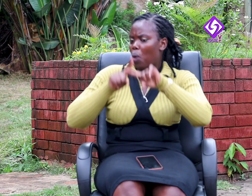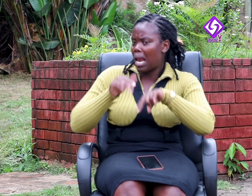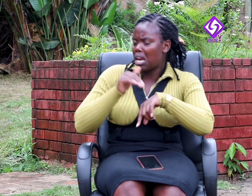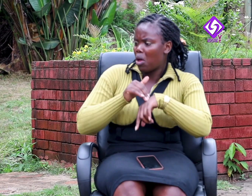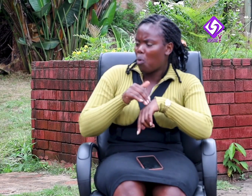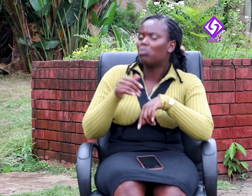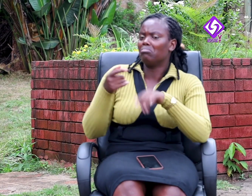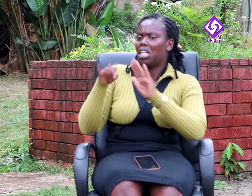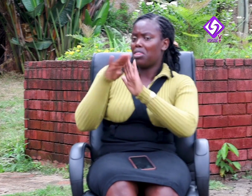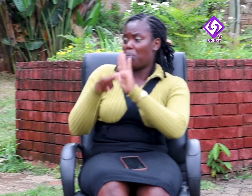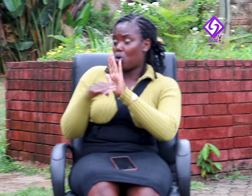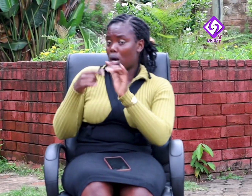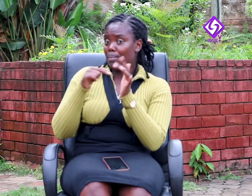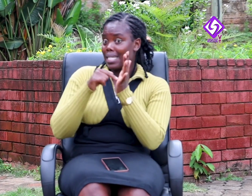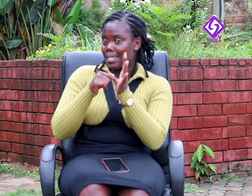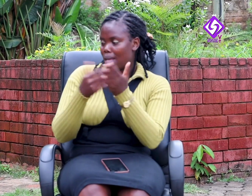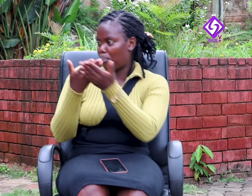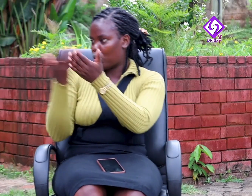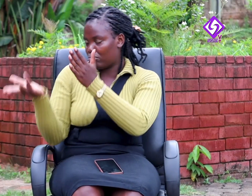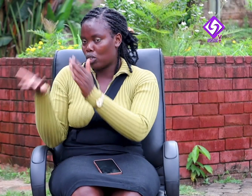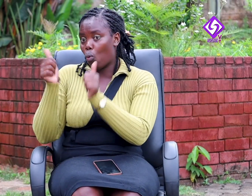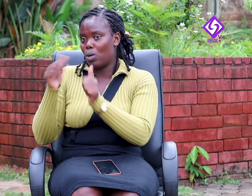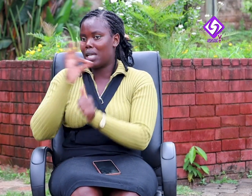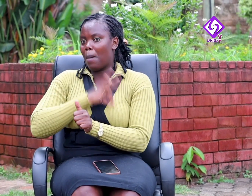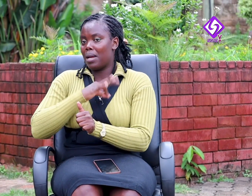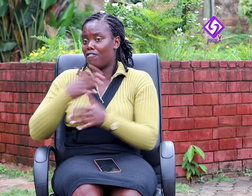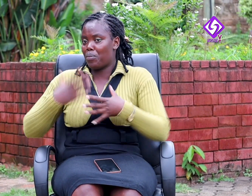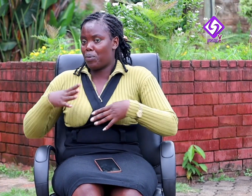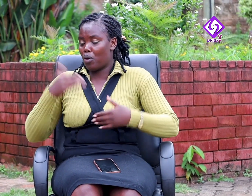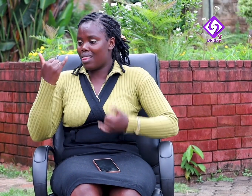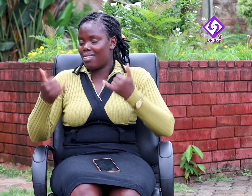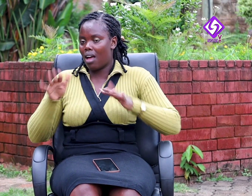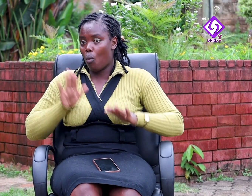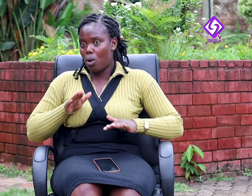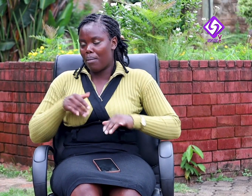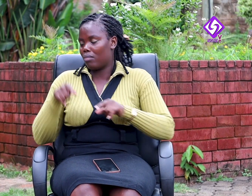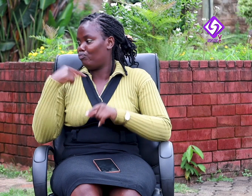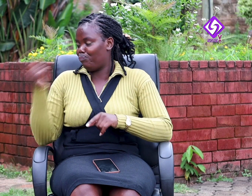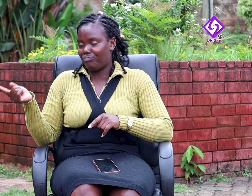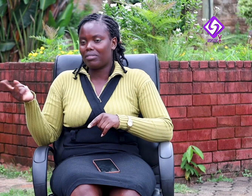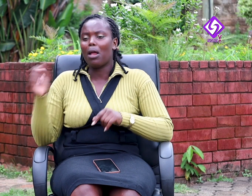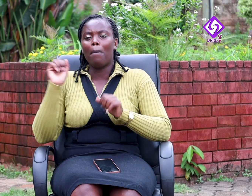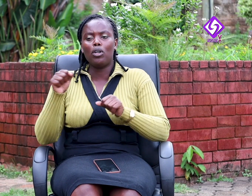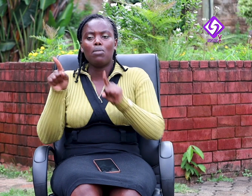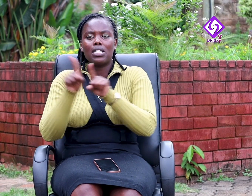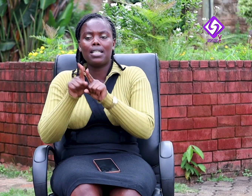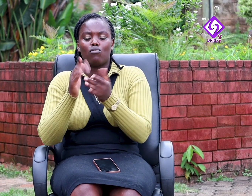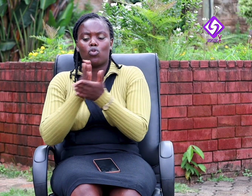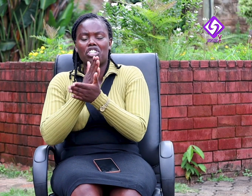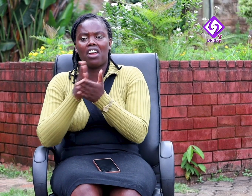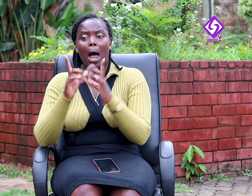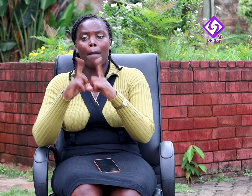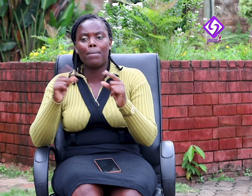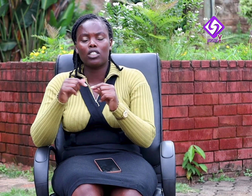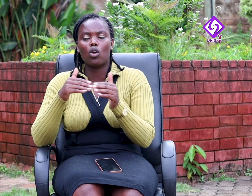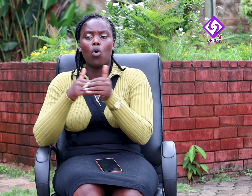future plans do you have? And is this program going to continue? Because I believe that it has benefited